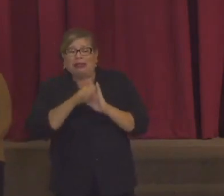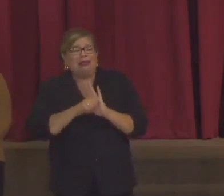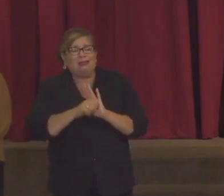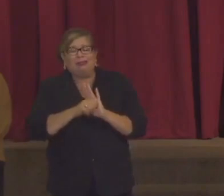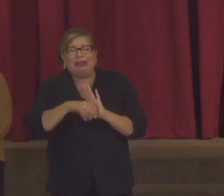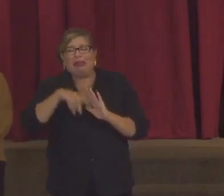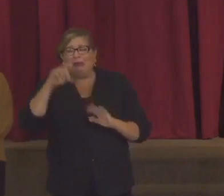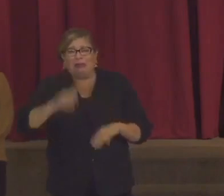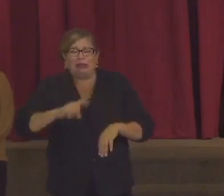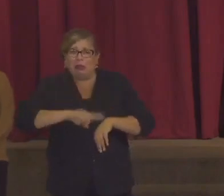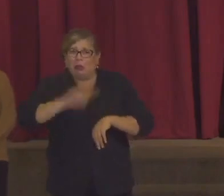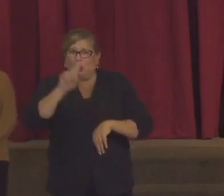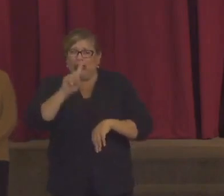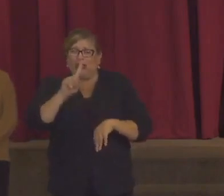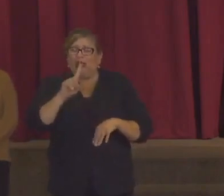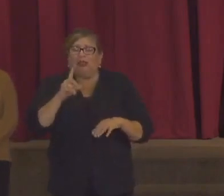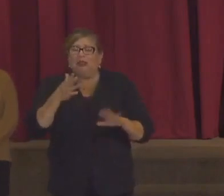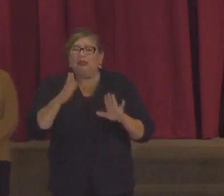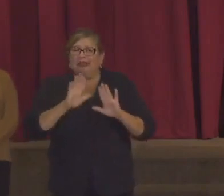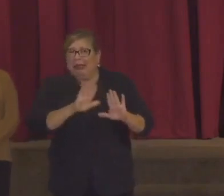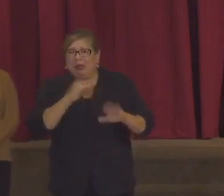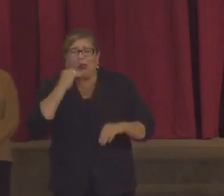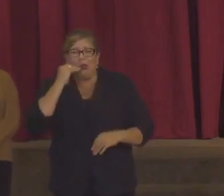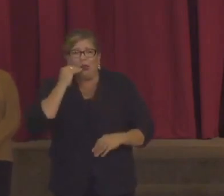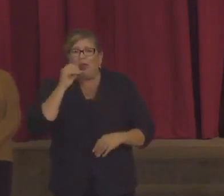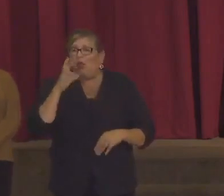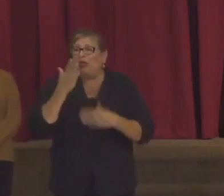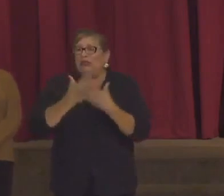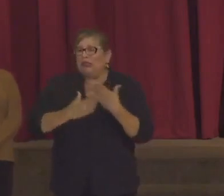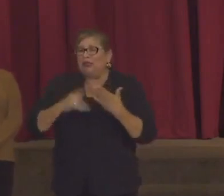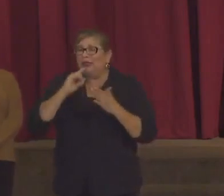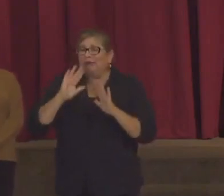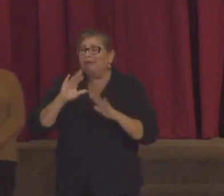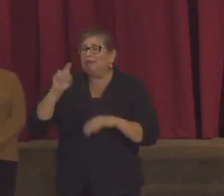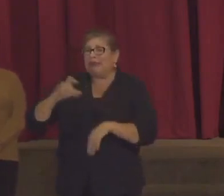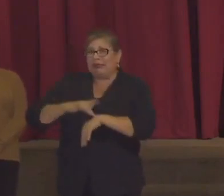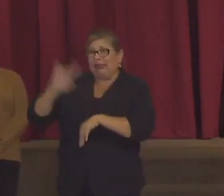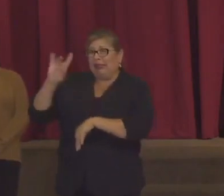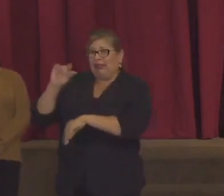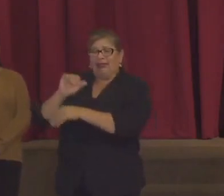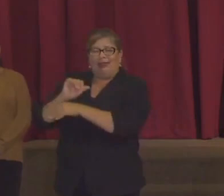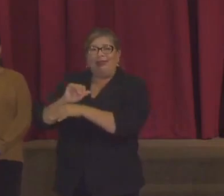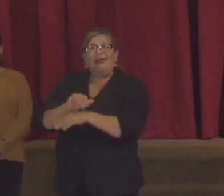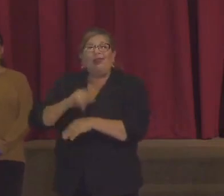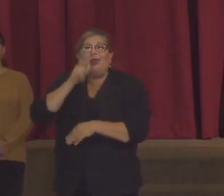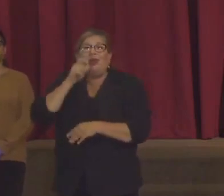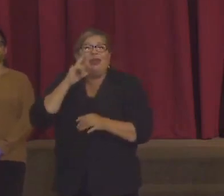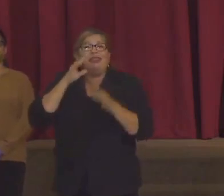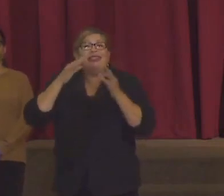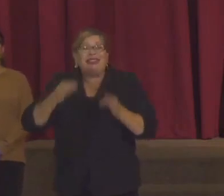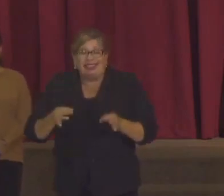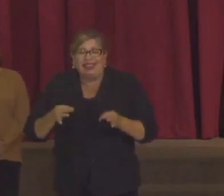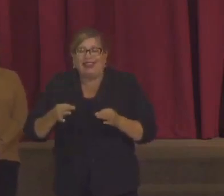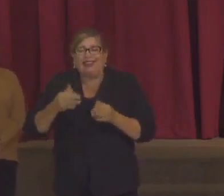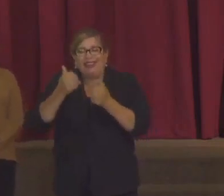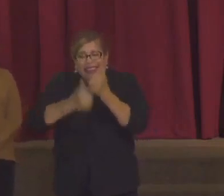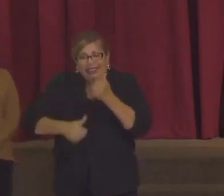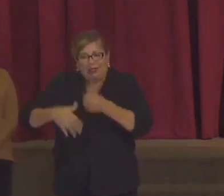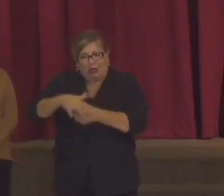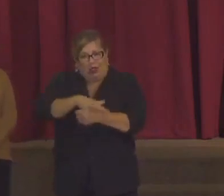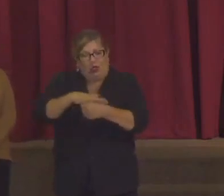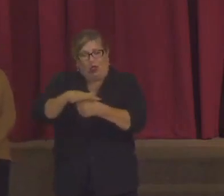as late as 8 p.m. And that is a determination made by the experts on the ground based upon the